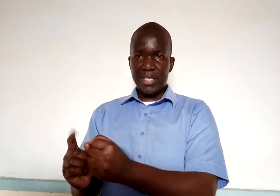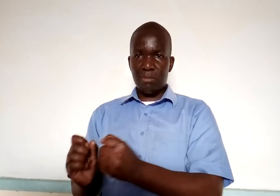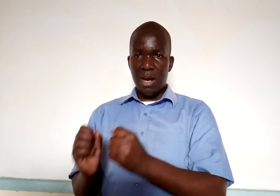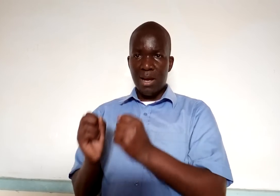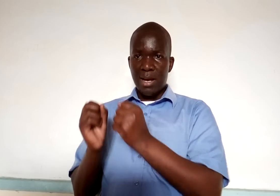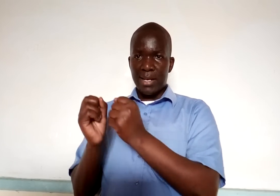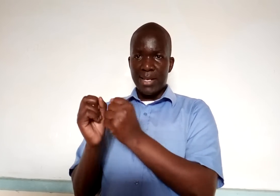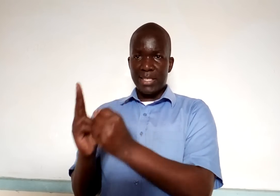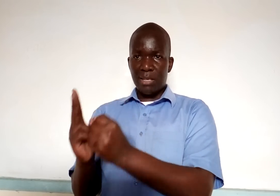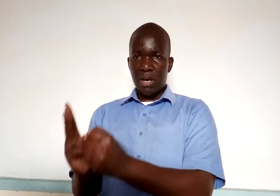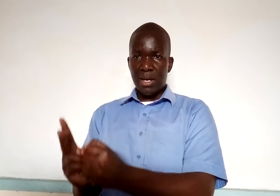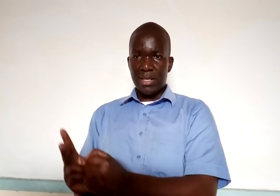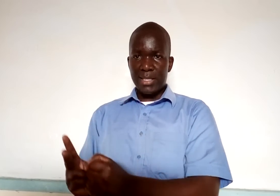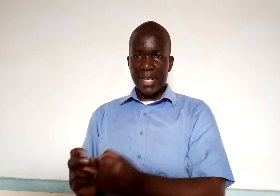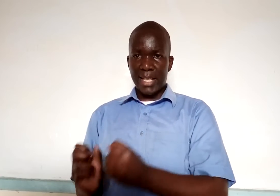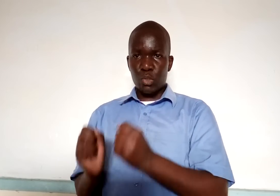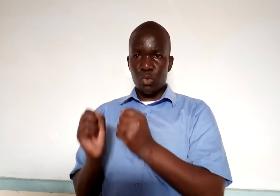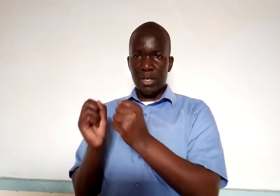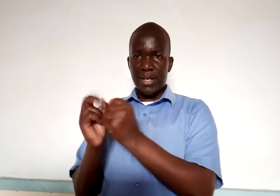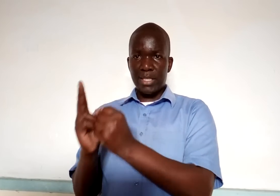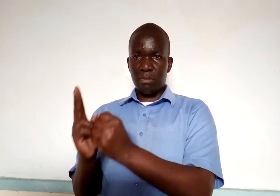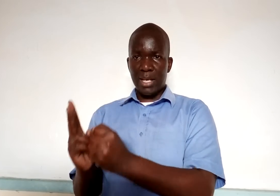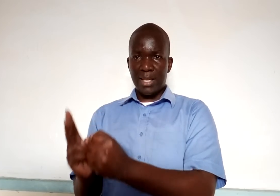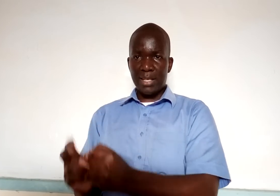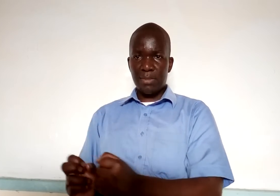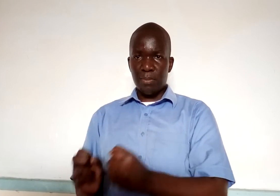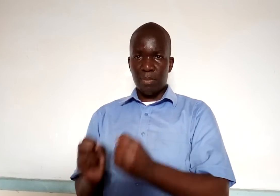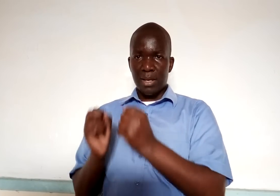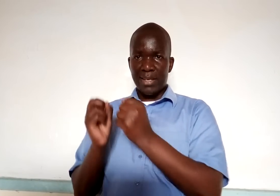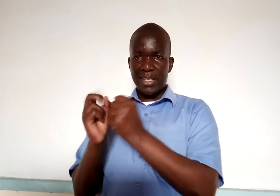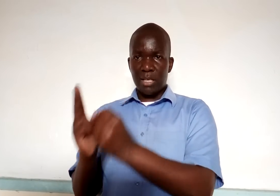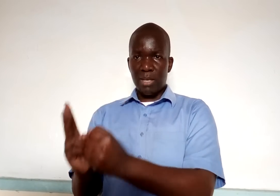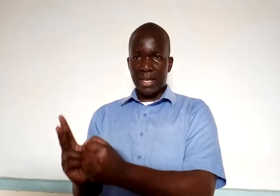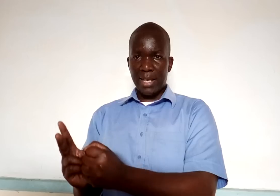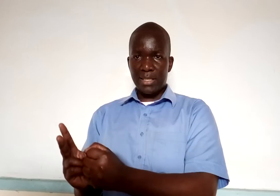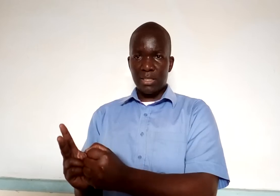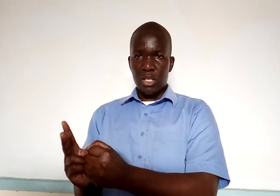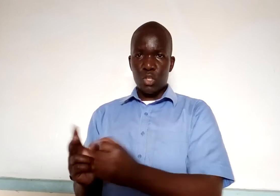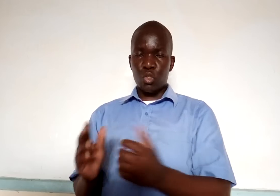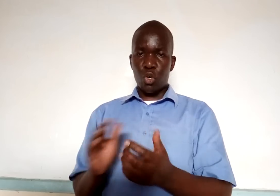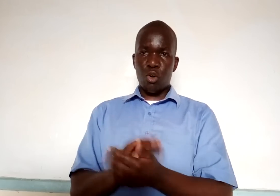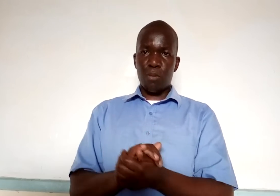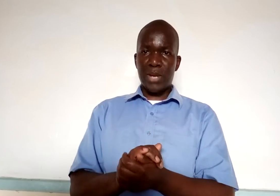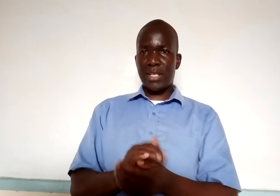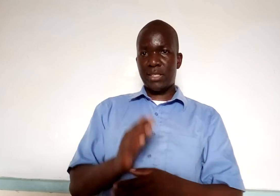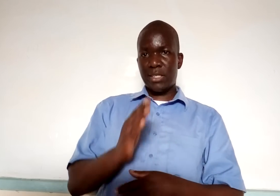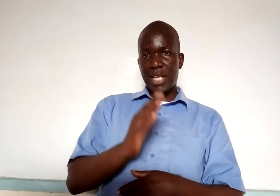December, 10 and 2, December, like that. So practice.